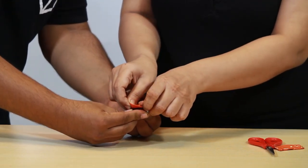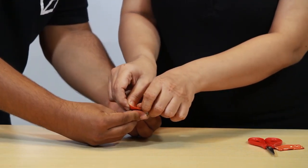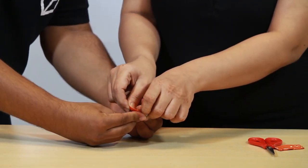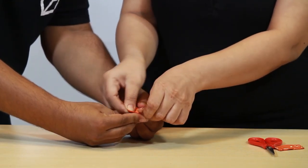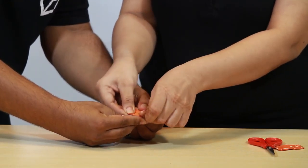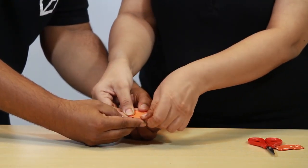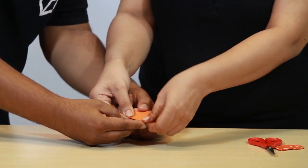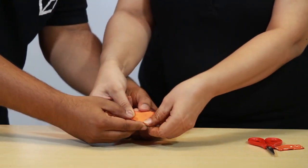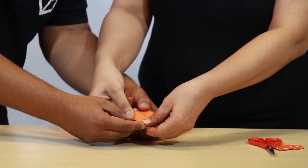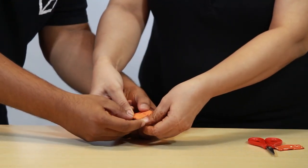Let's see